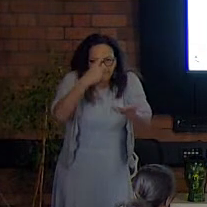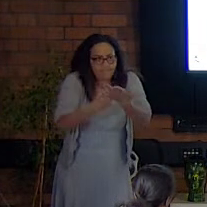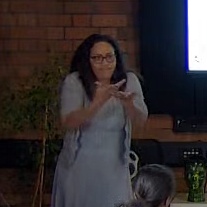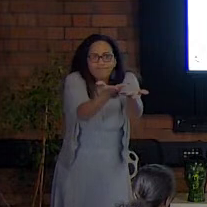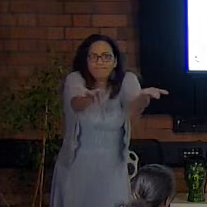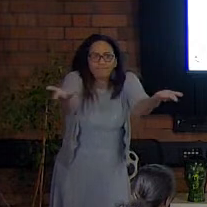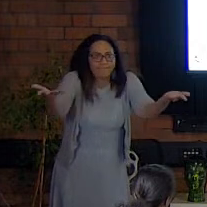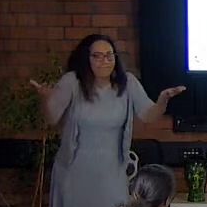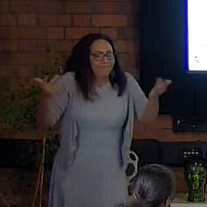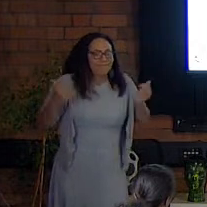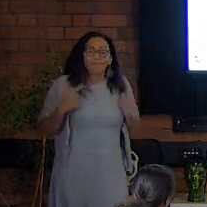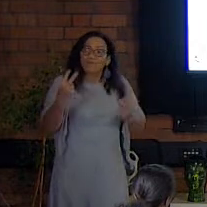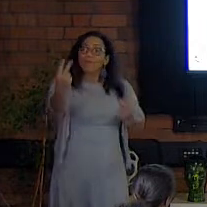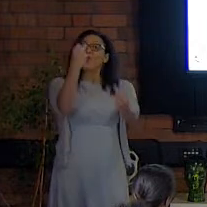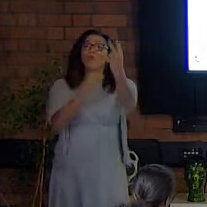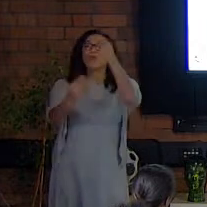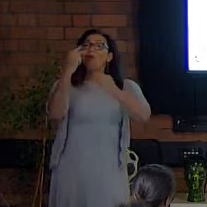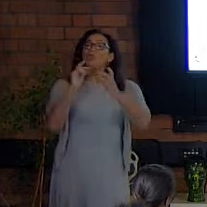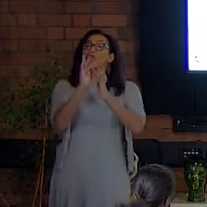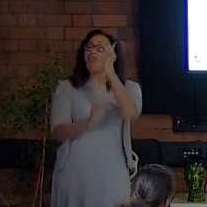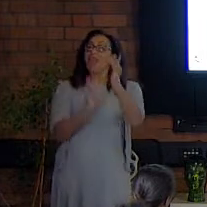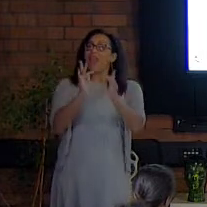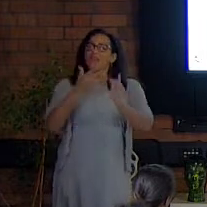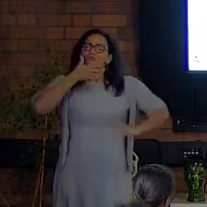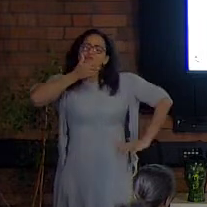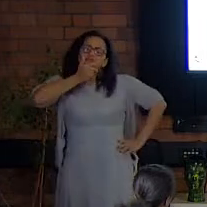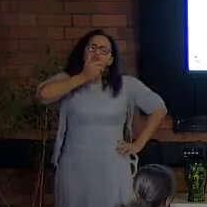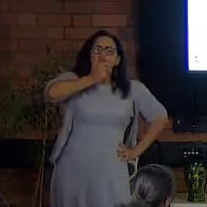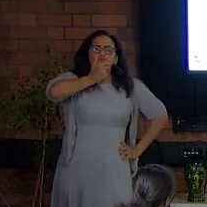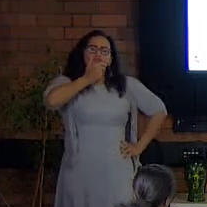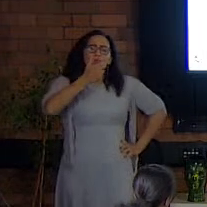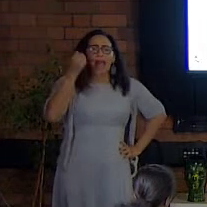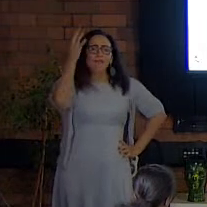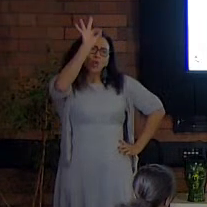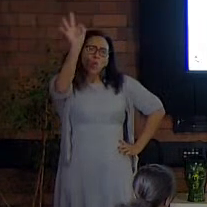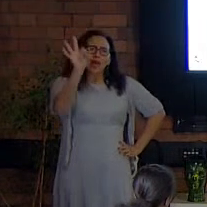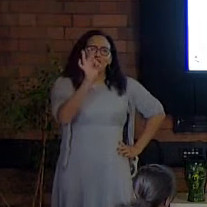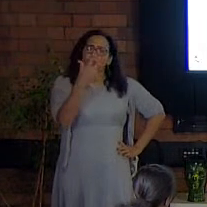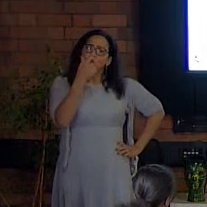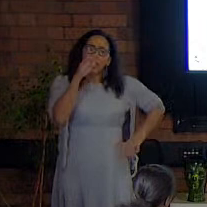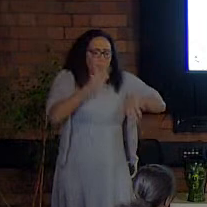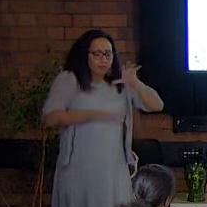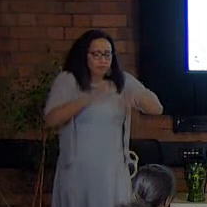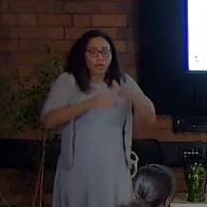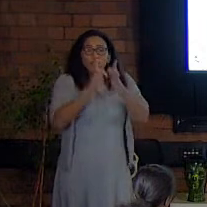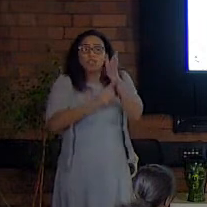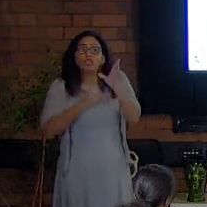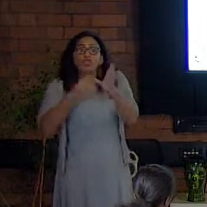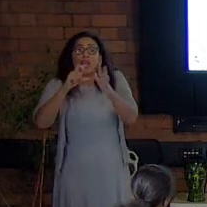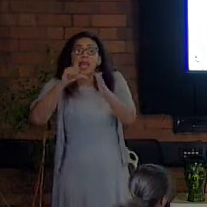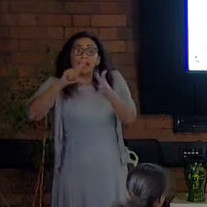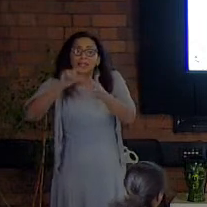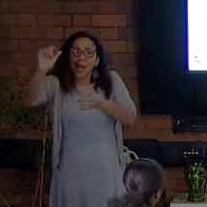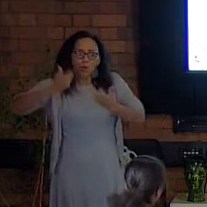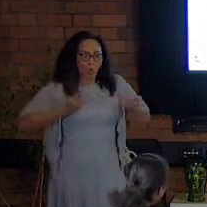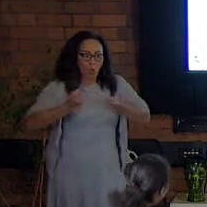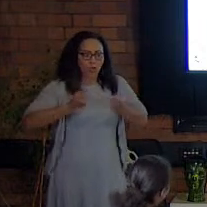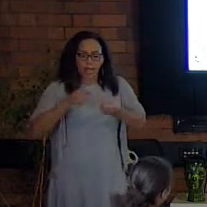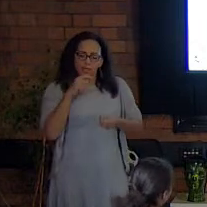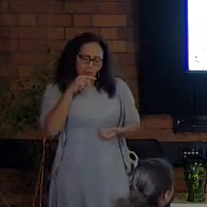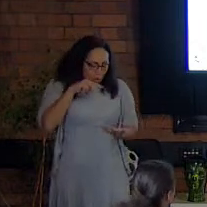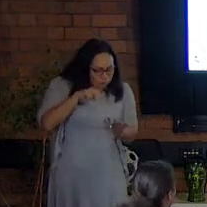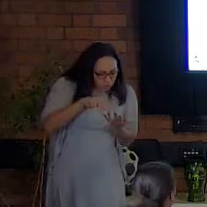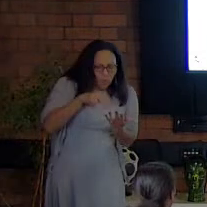Those of you watching online, if you want to ask a question, just pop it in the chat, and Jade, our studio coordinator, will pick it out to ask. You can get news